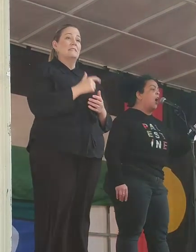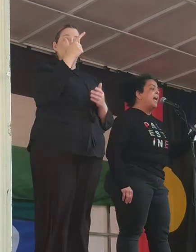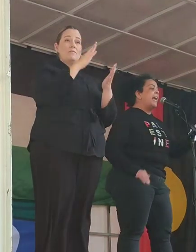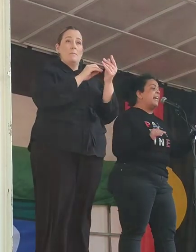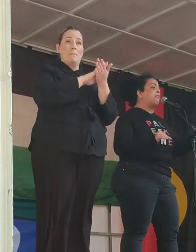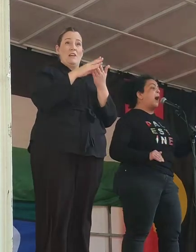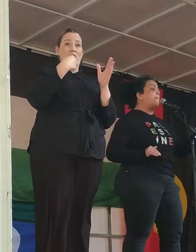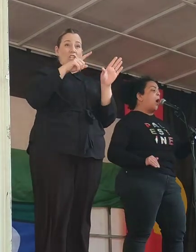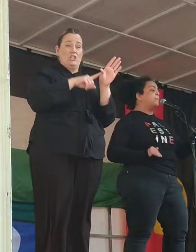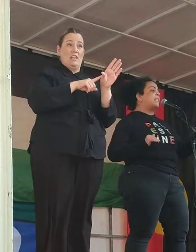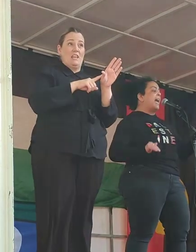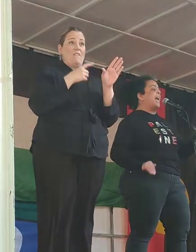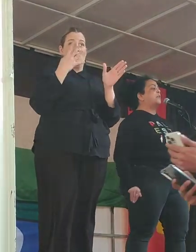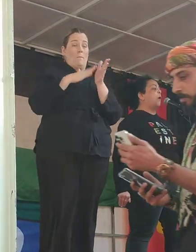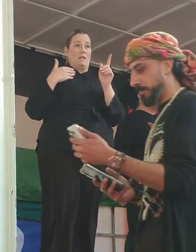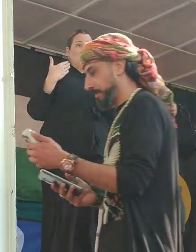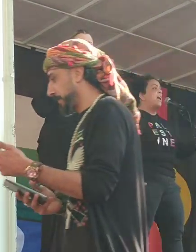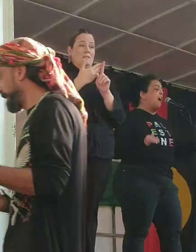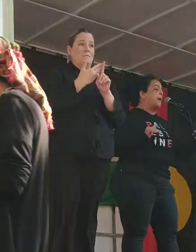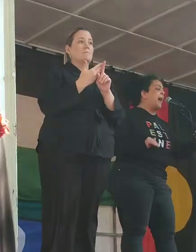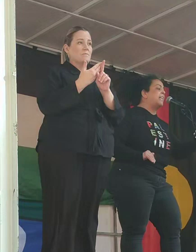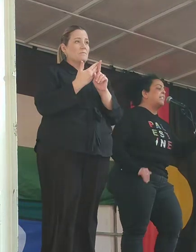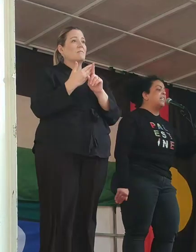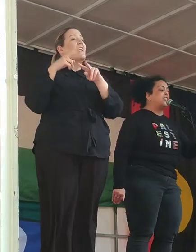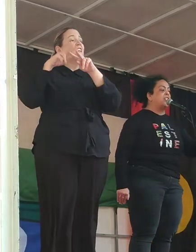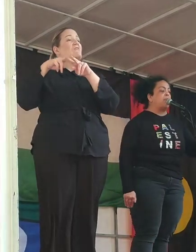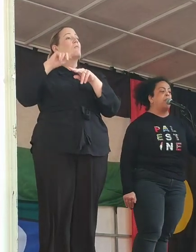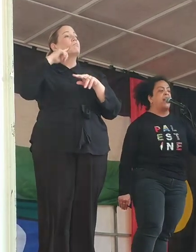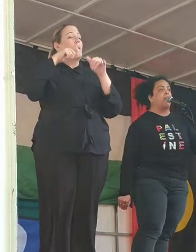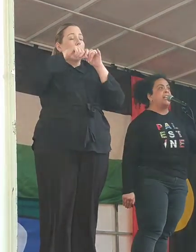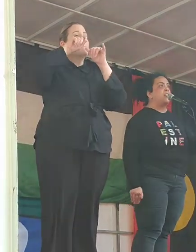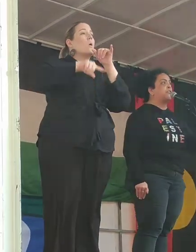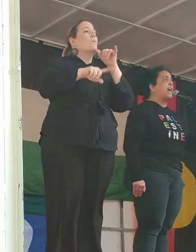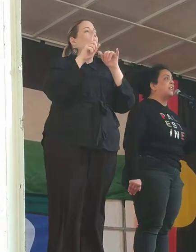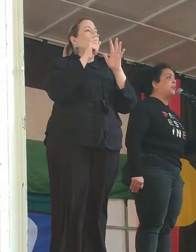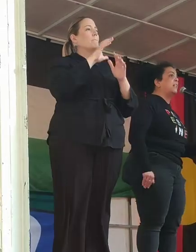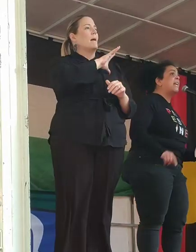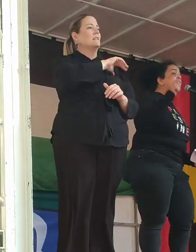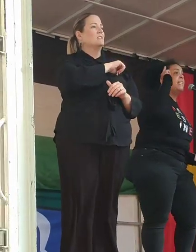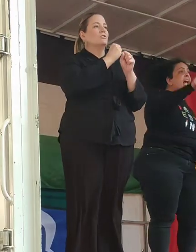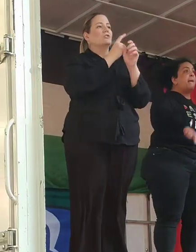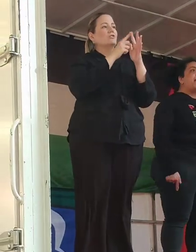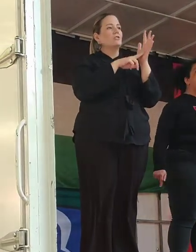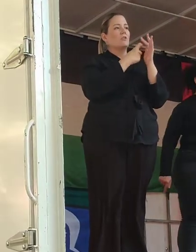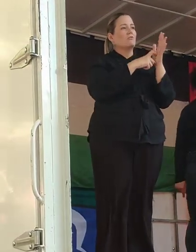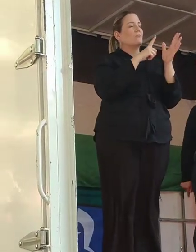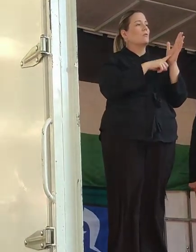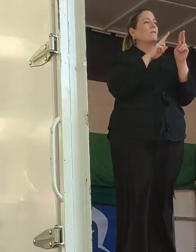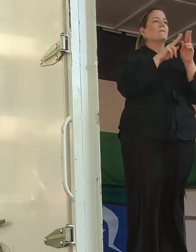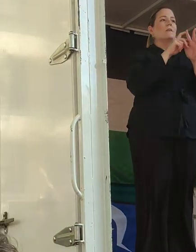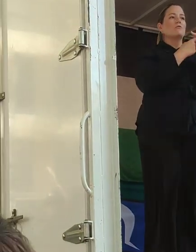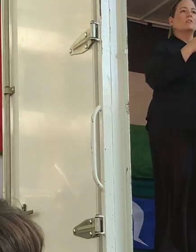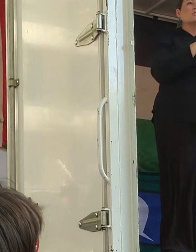war, Israel bombed the headquarters of the Palestinian General Federation of Trade Unions, the same people that